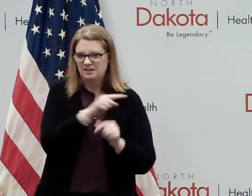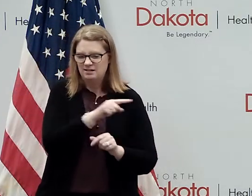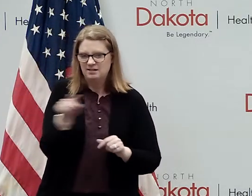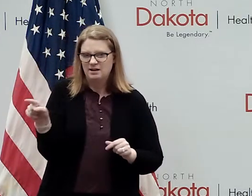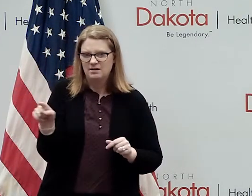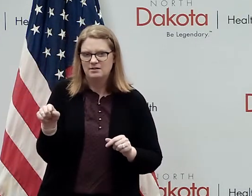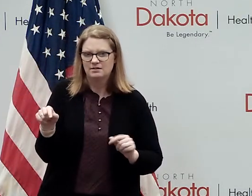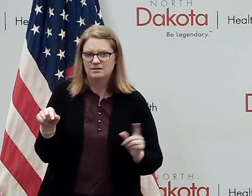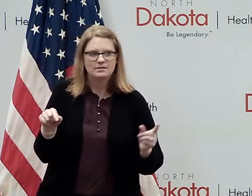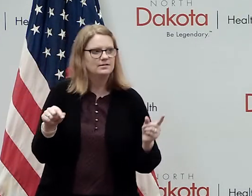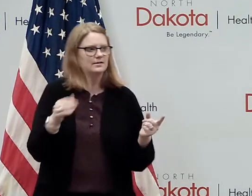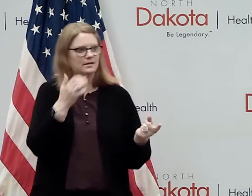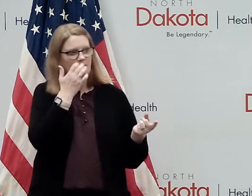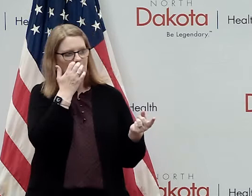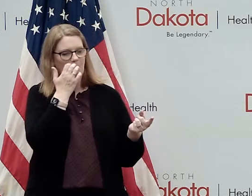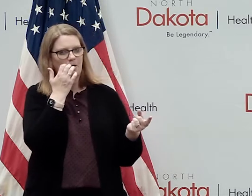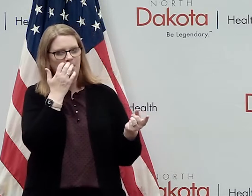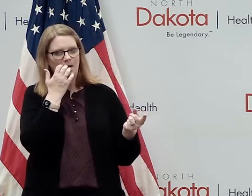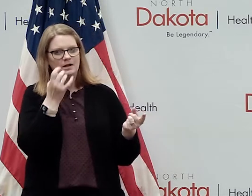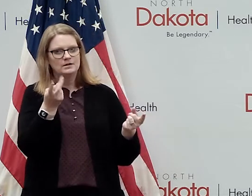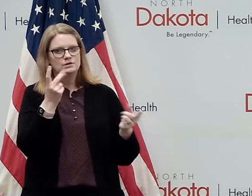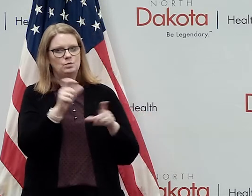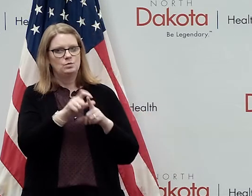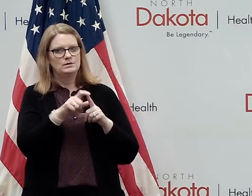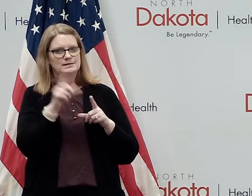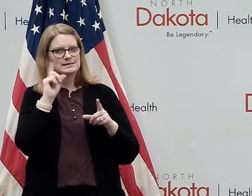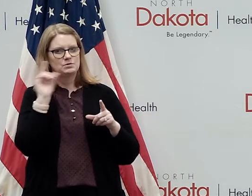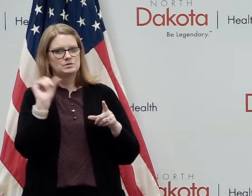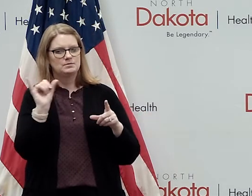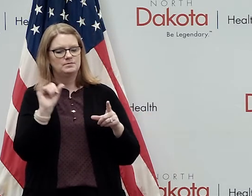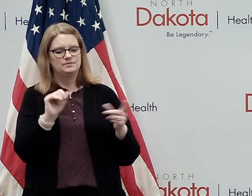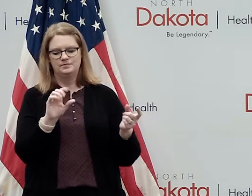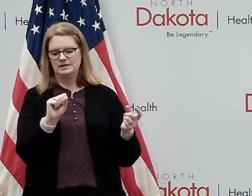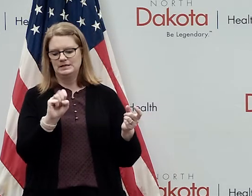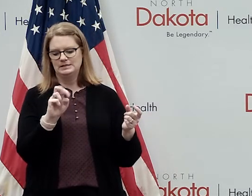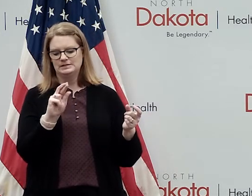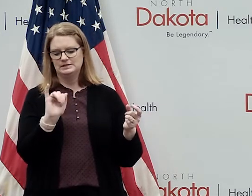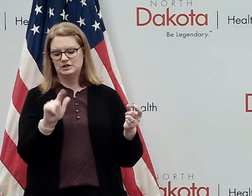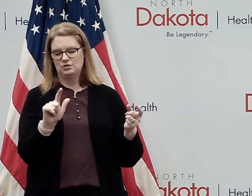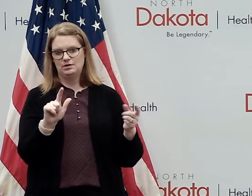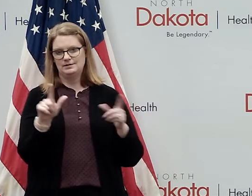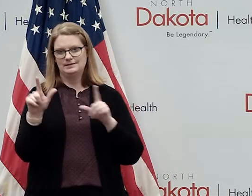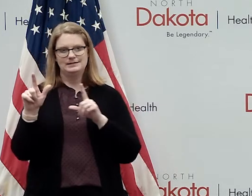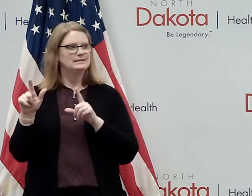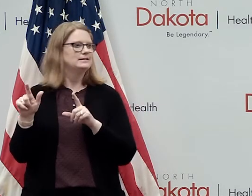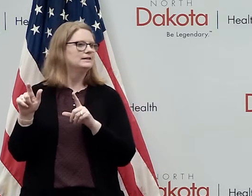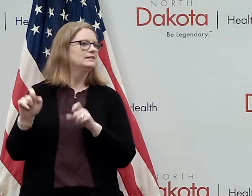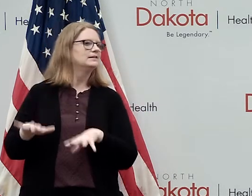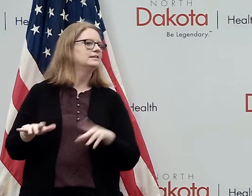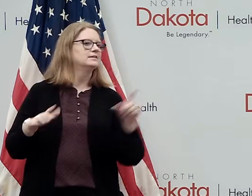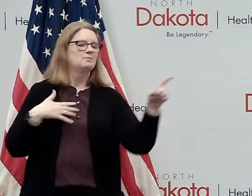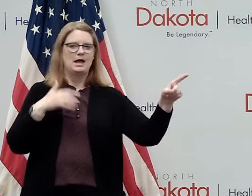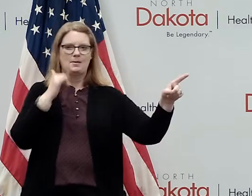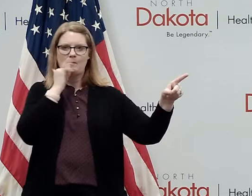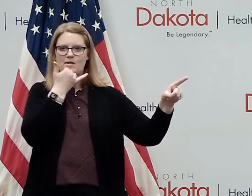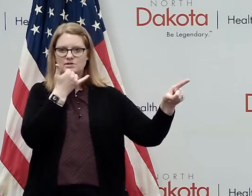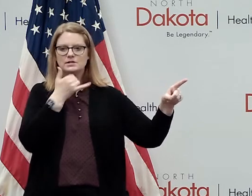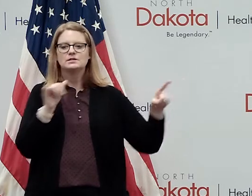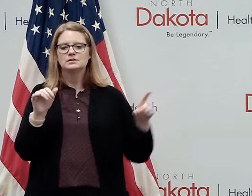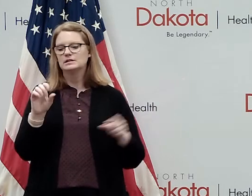because we've got two words that sound very similar. The serial testing, the